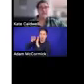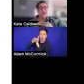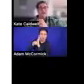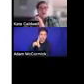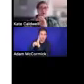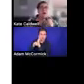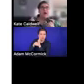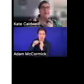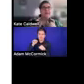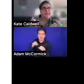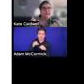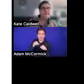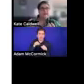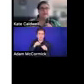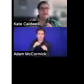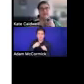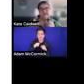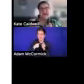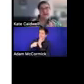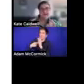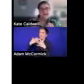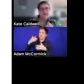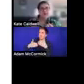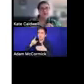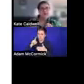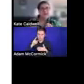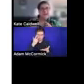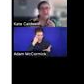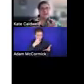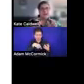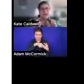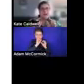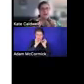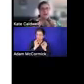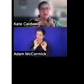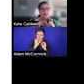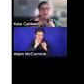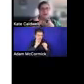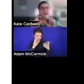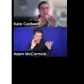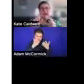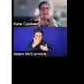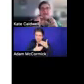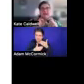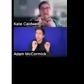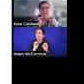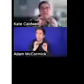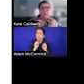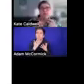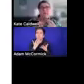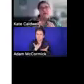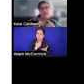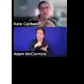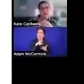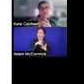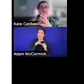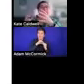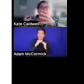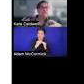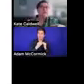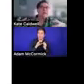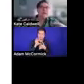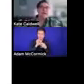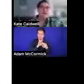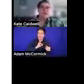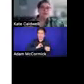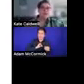categories. So in data, this can look like, looking at individual variables rather